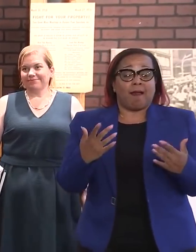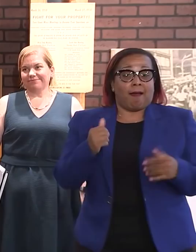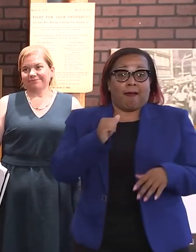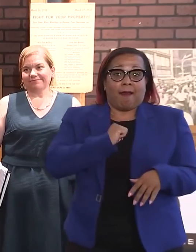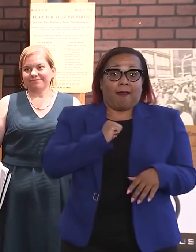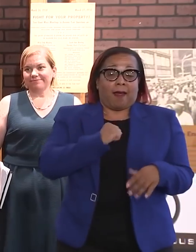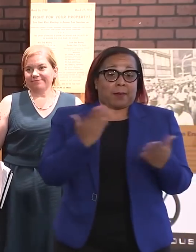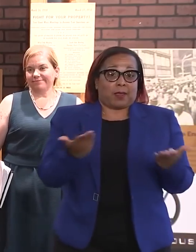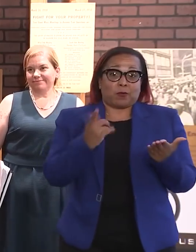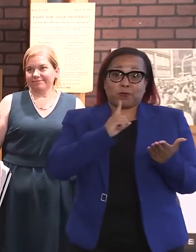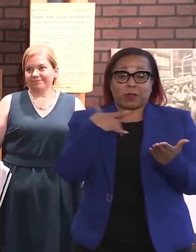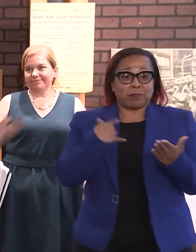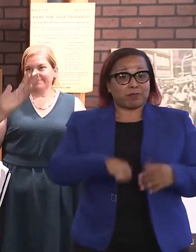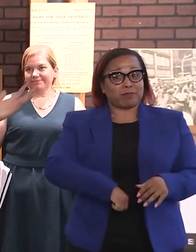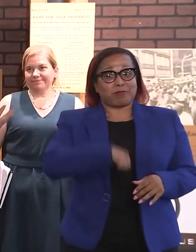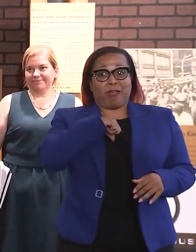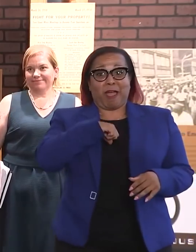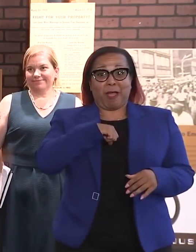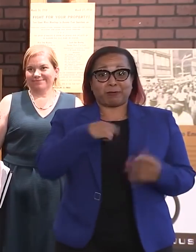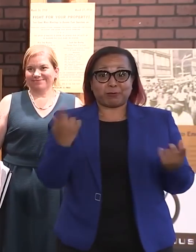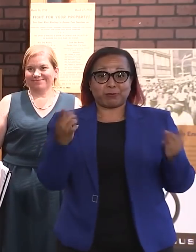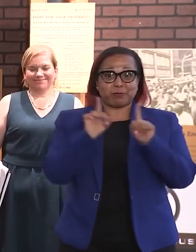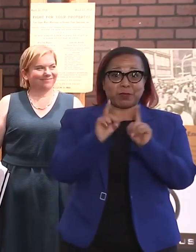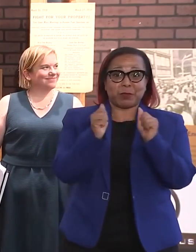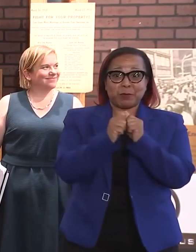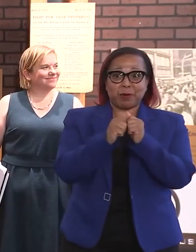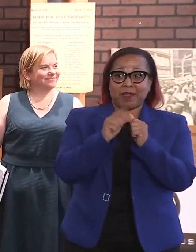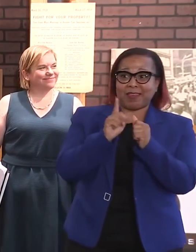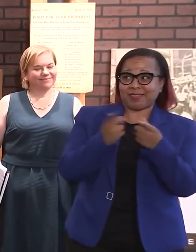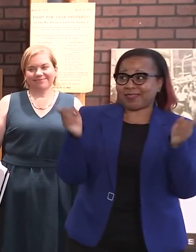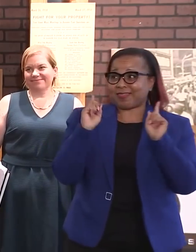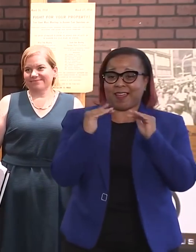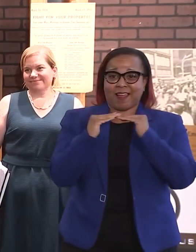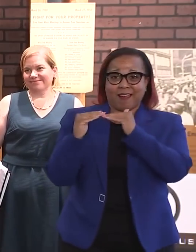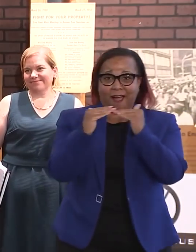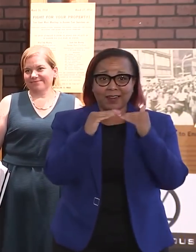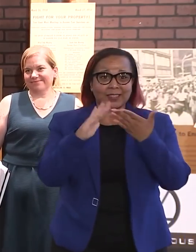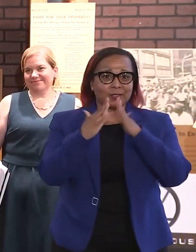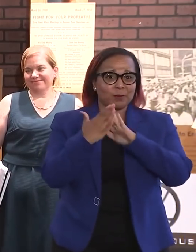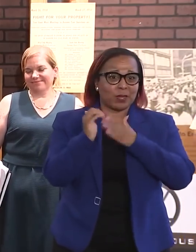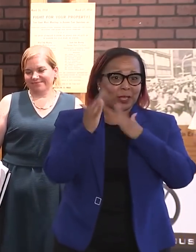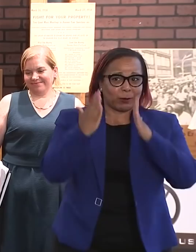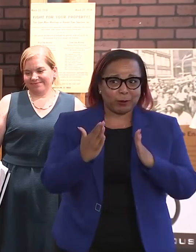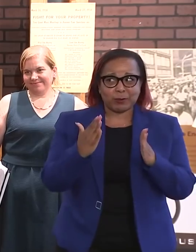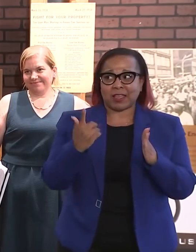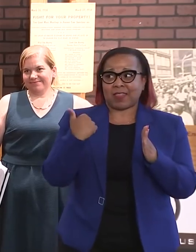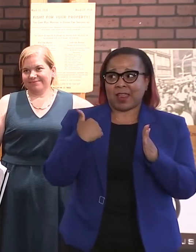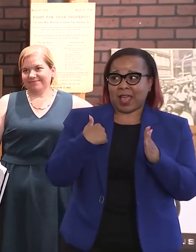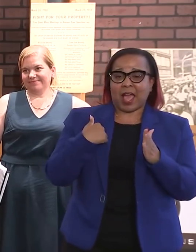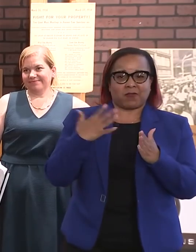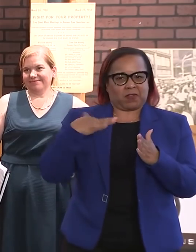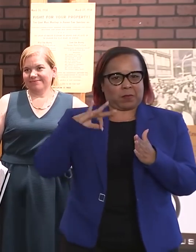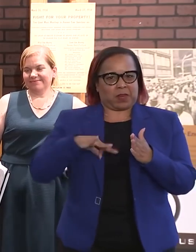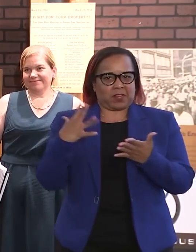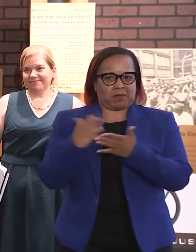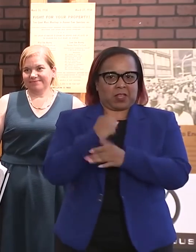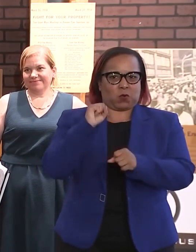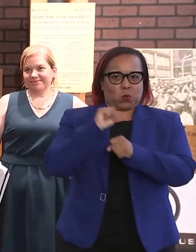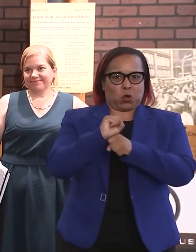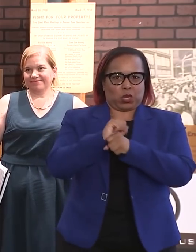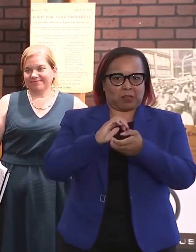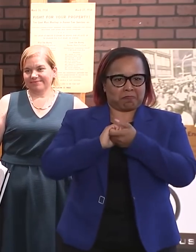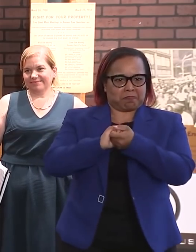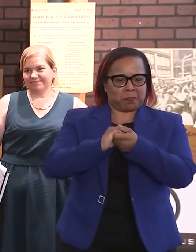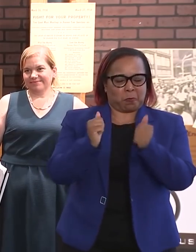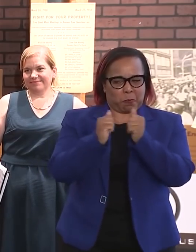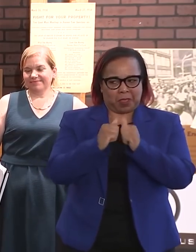I stand here really proud to be with many colleagues and community leaders that I've gotten the benefit of working hand in hand